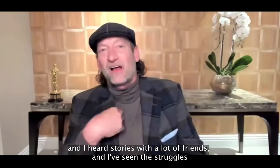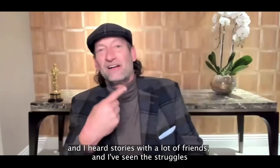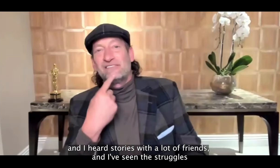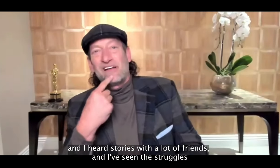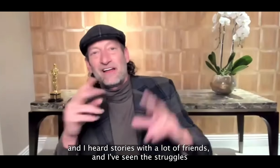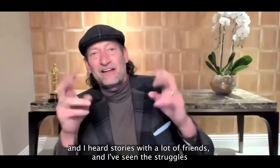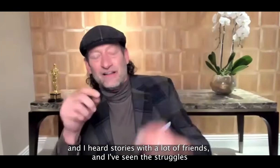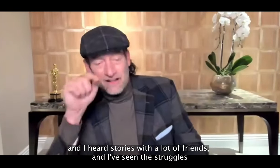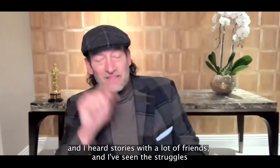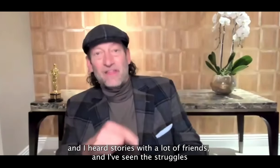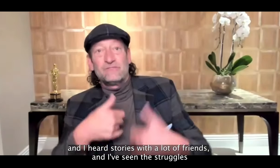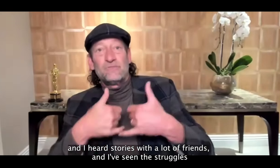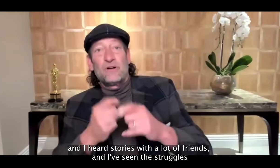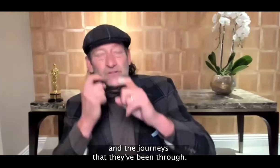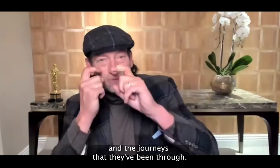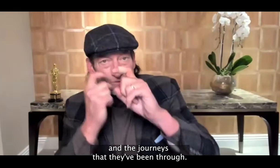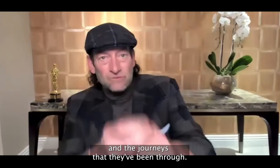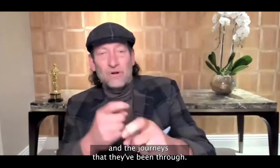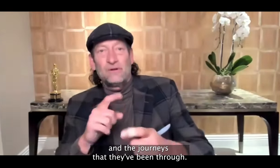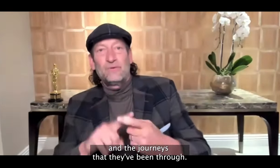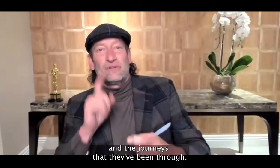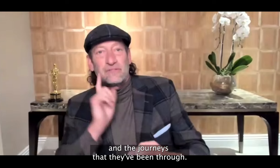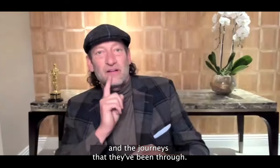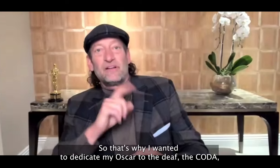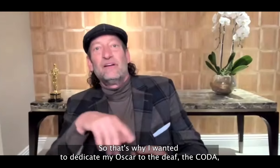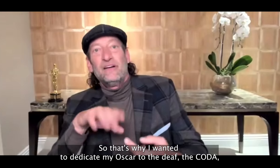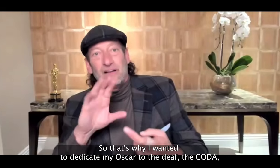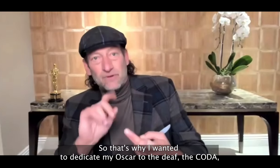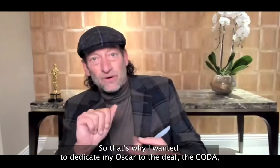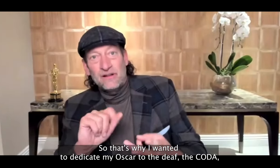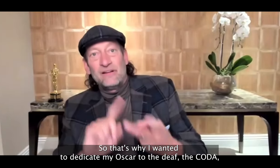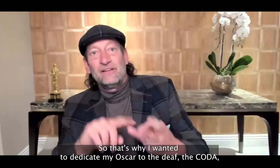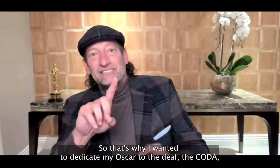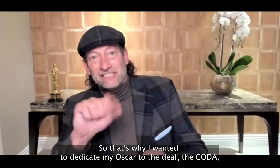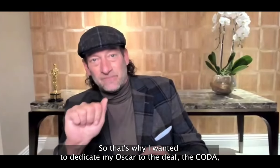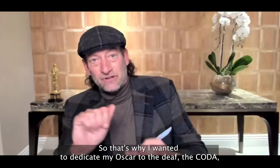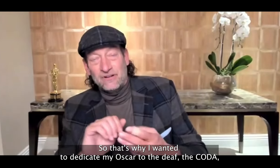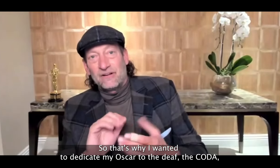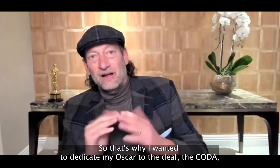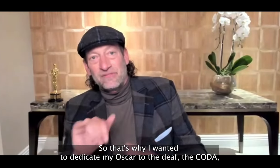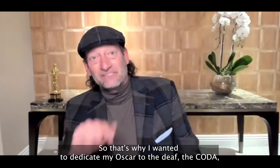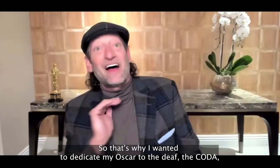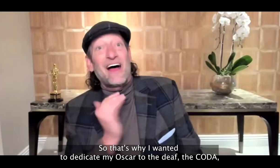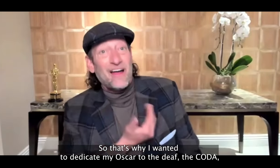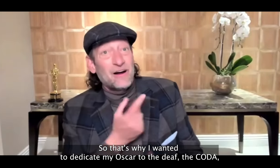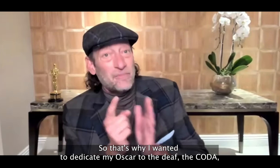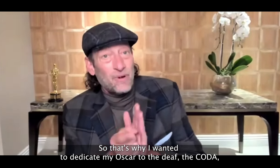a lot of friends, and I've seen the struggles and the journeys that they've been through. So that's why I wanted to dedicate my Oscar to the deaf, the CODA, and